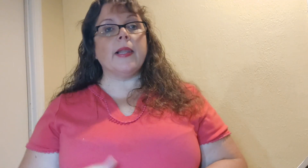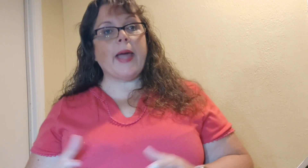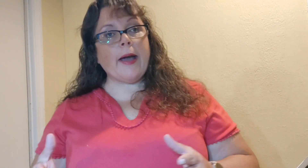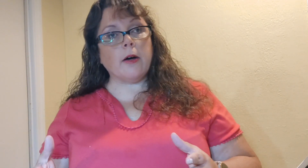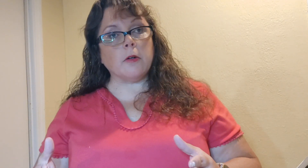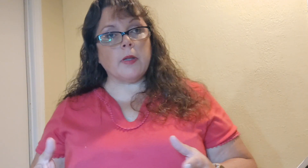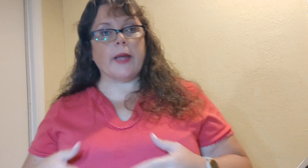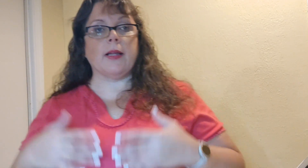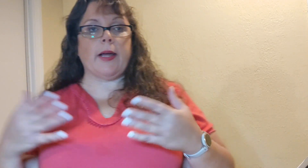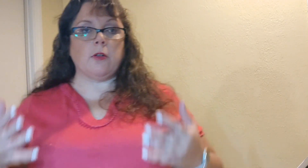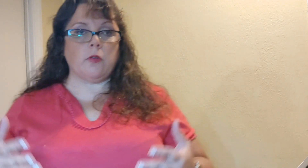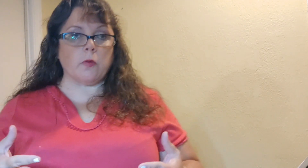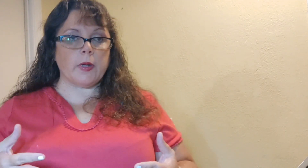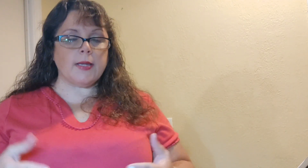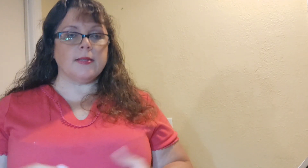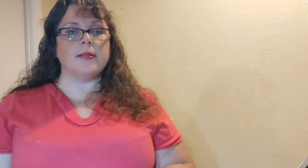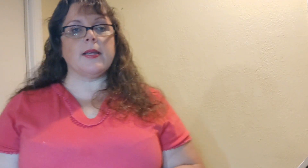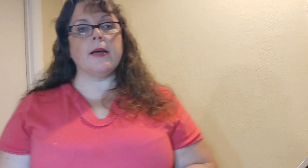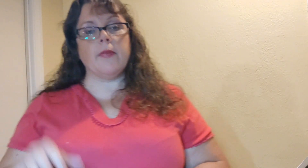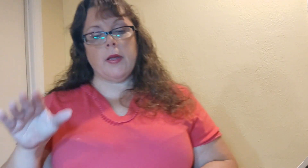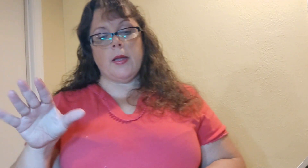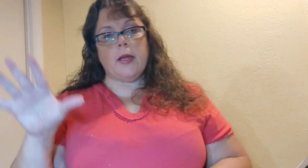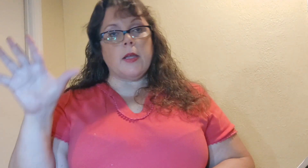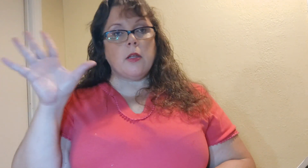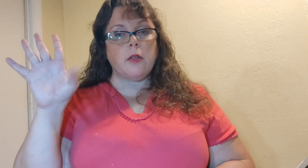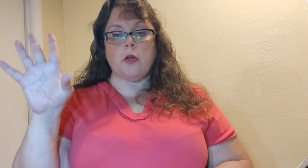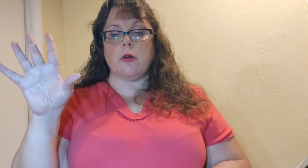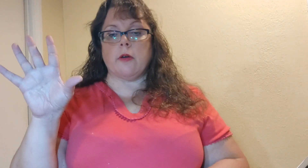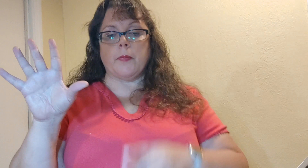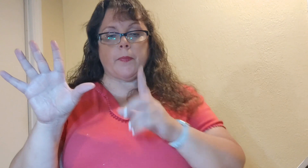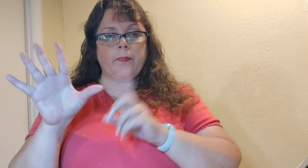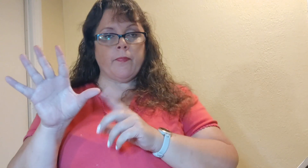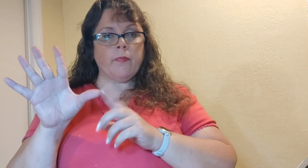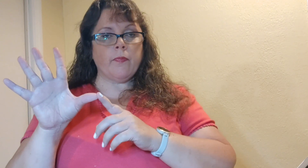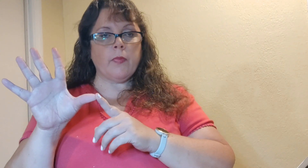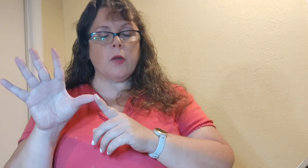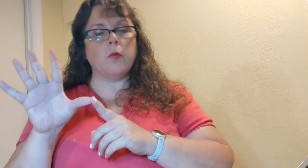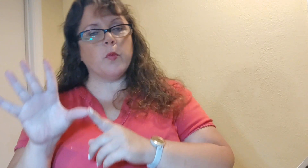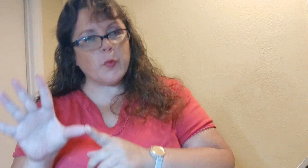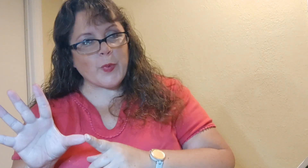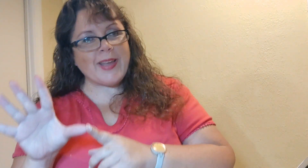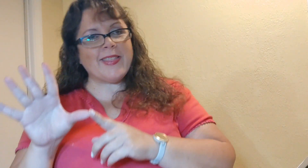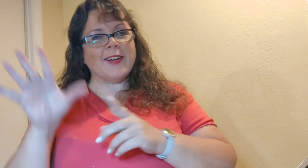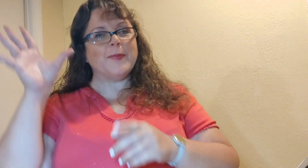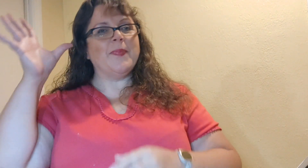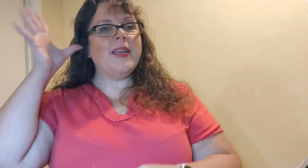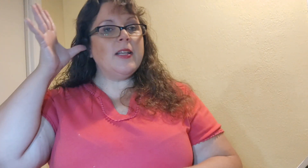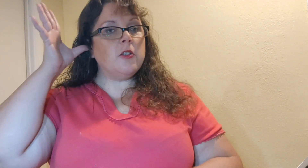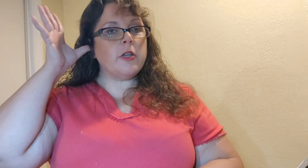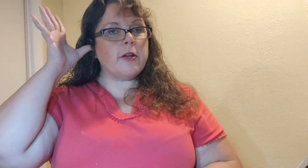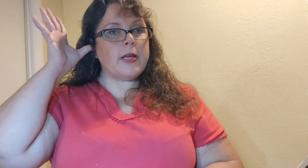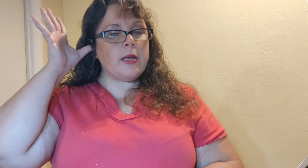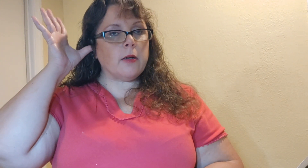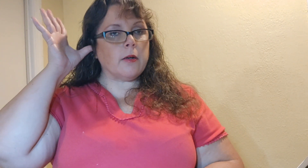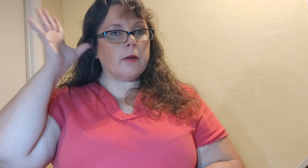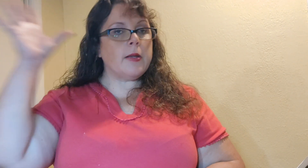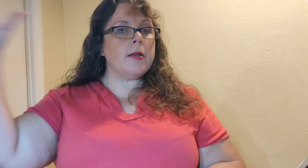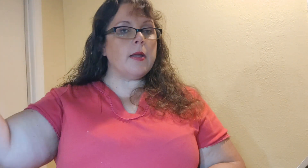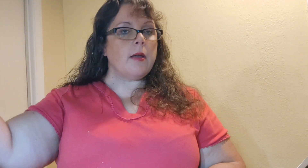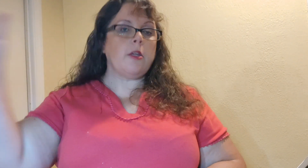Then loud, like a loud noise and stuff, your right thumb to your ear. You